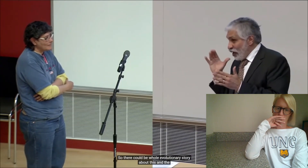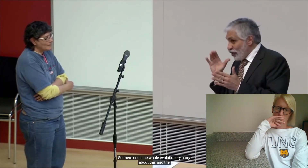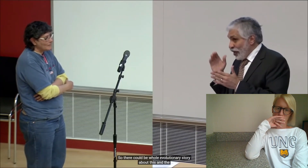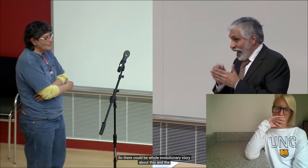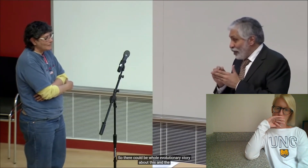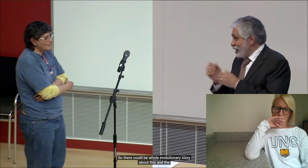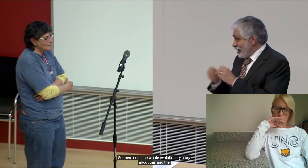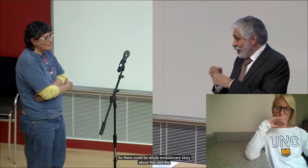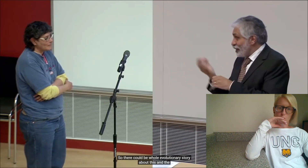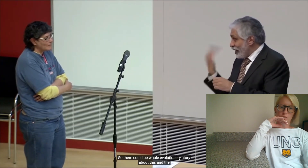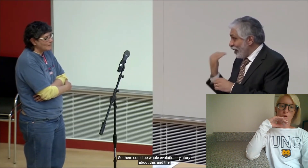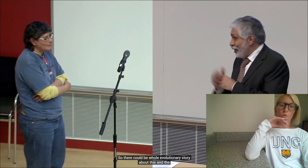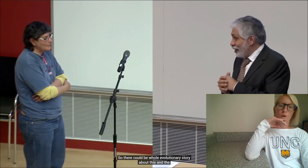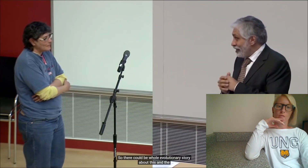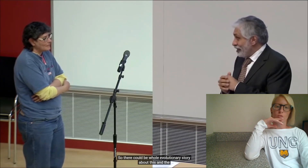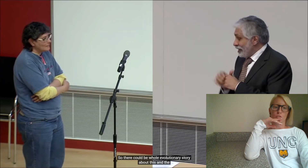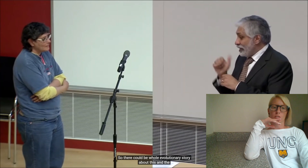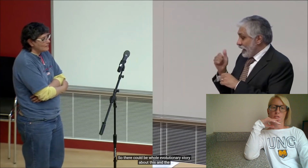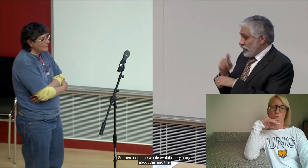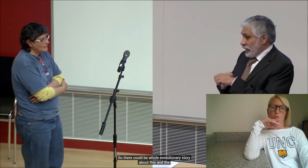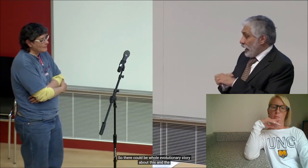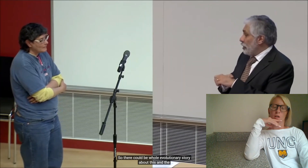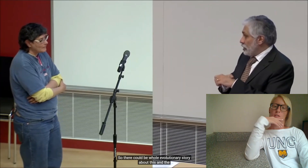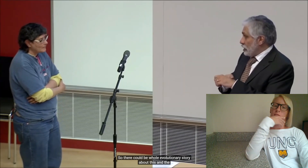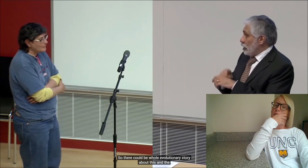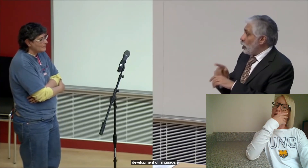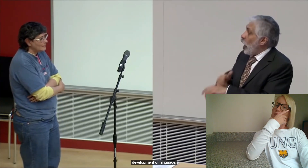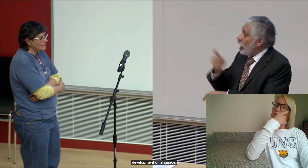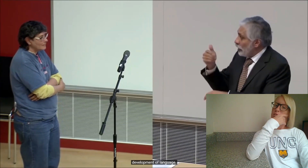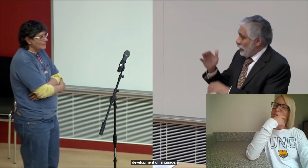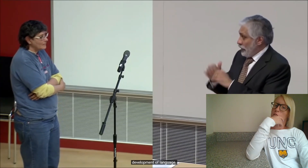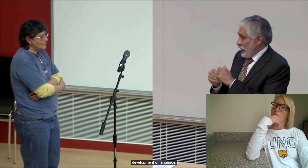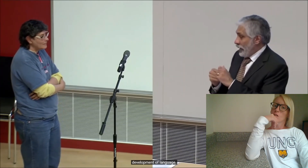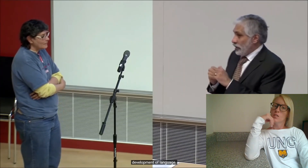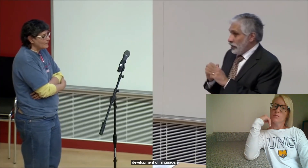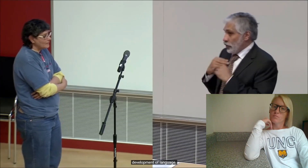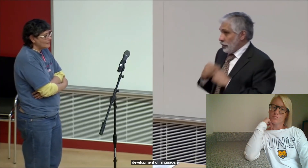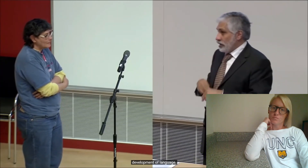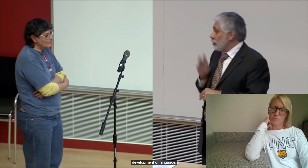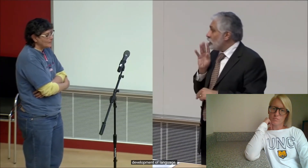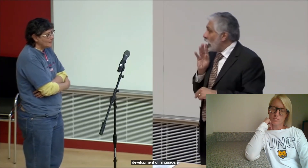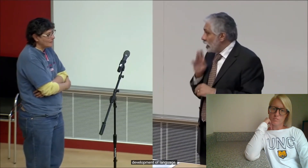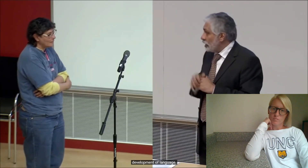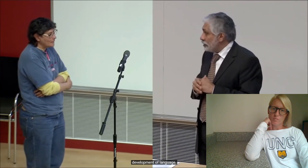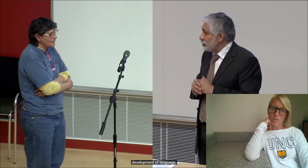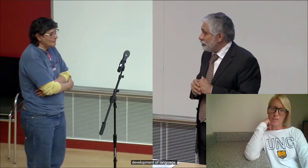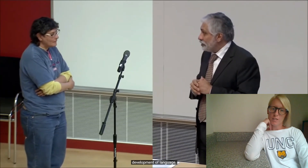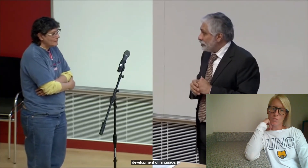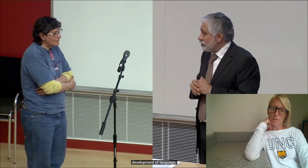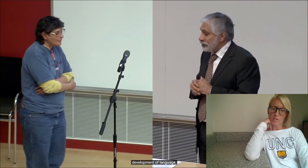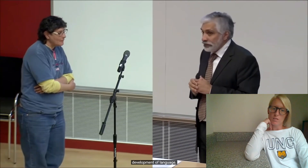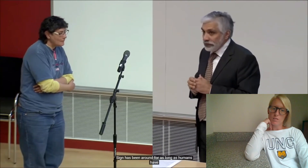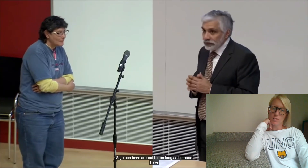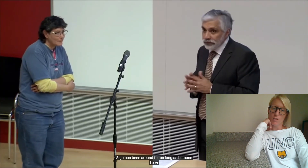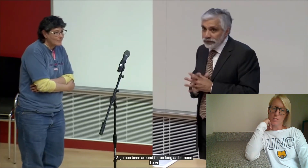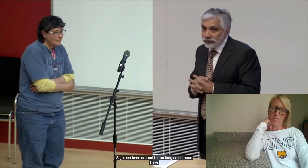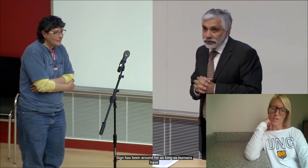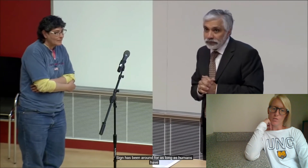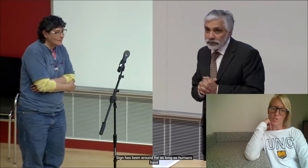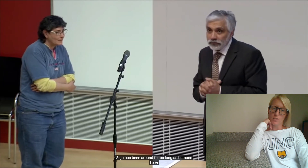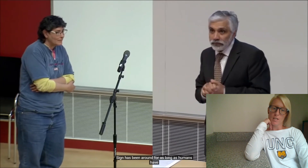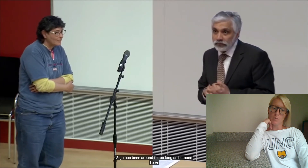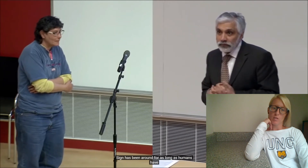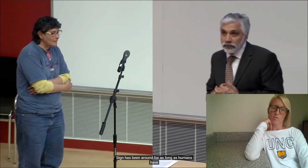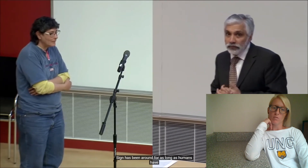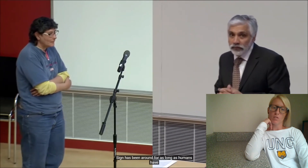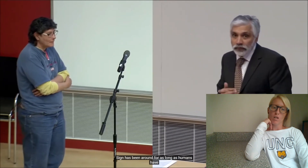So there could be a whole evolutionary story about this and the development of language. But sign has been around